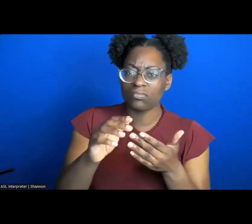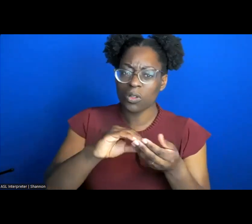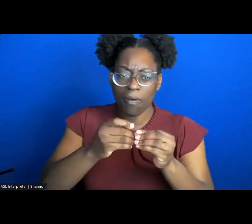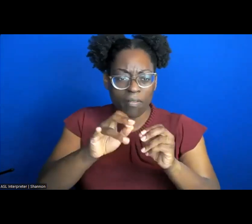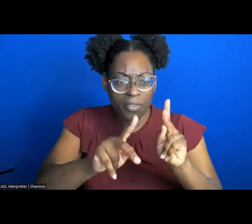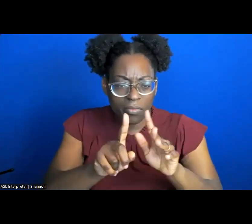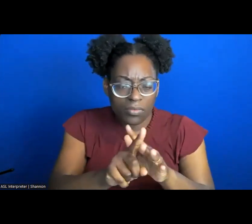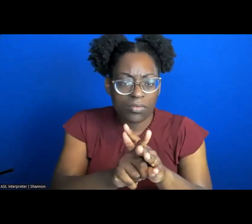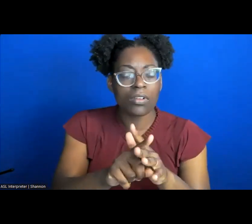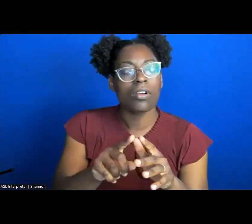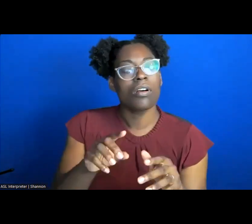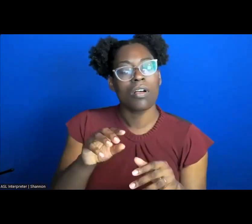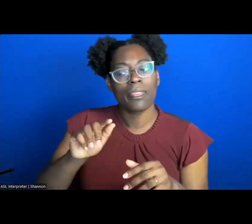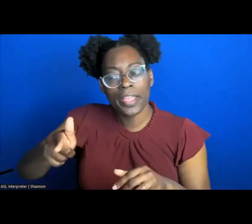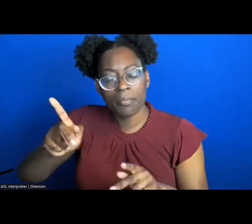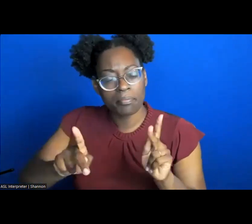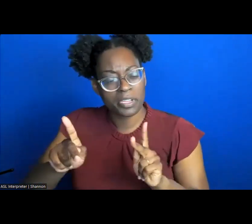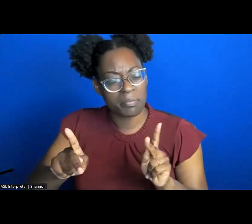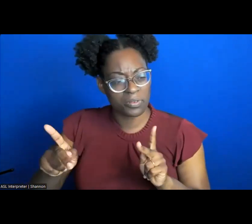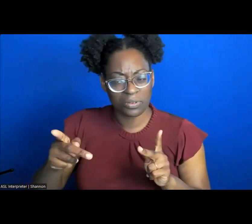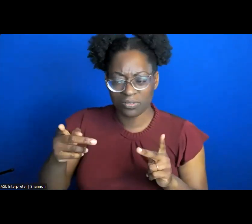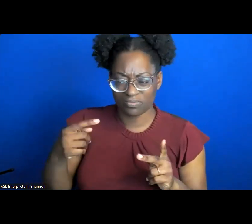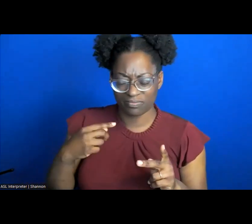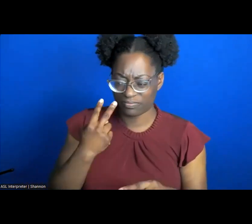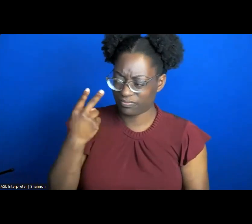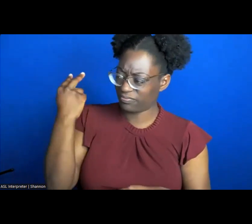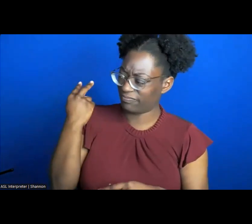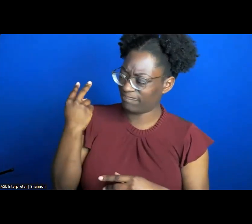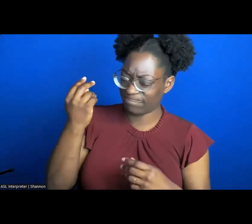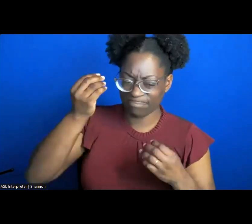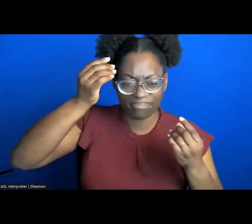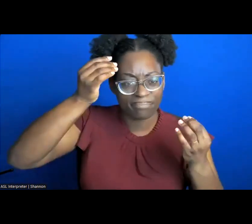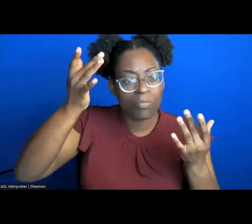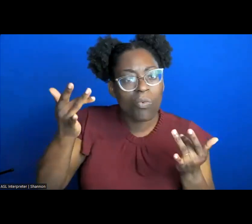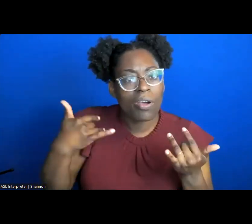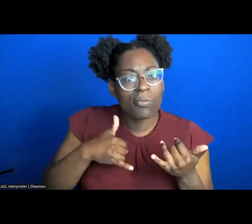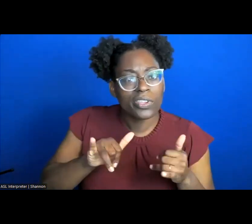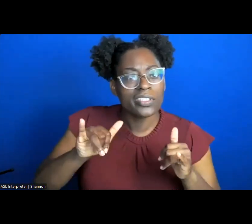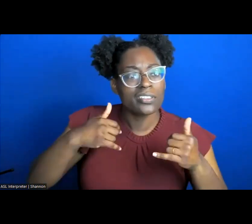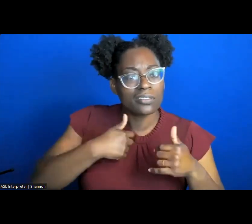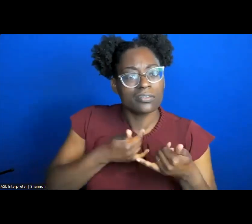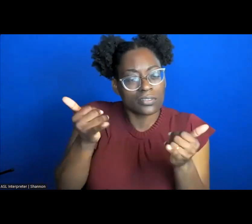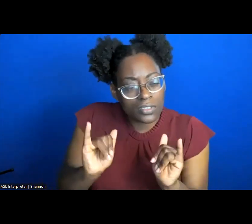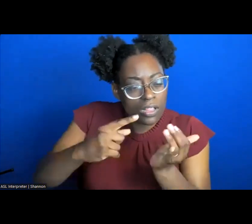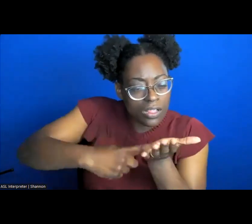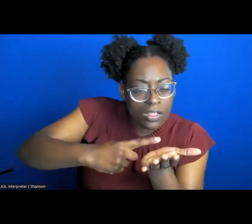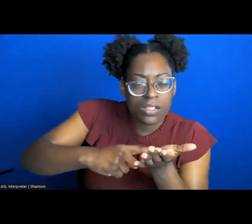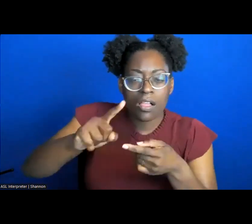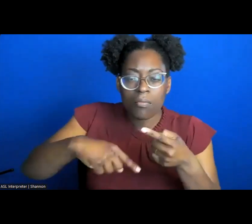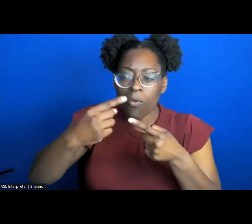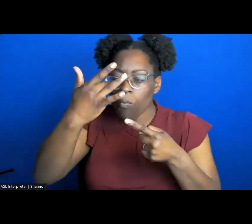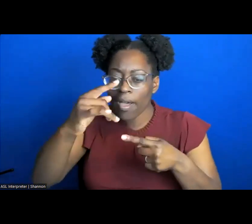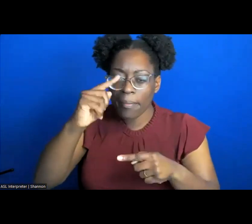this topic and because of that clear mandate that I got from the participants and the attendees into